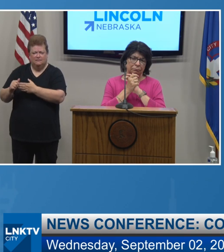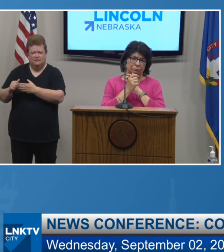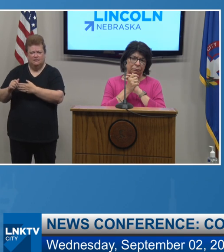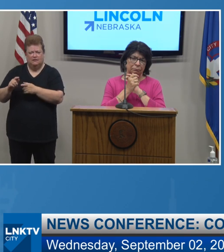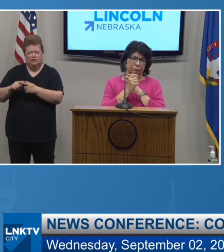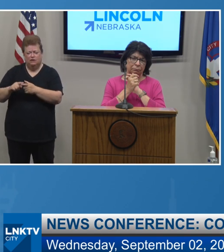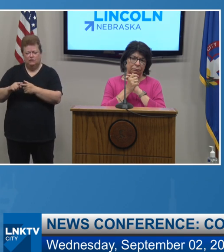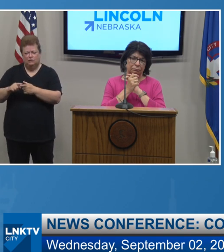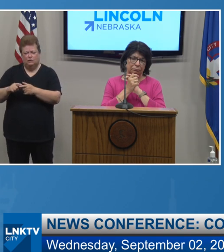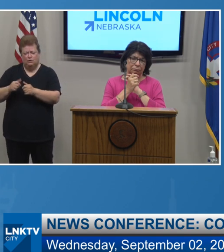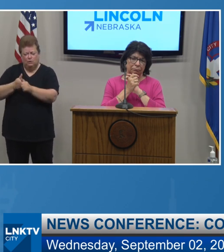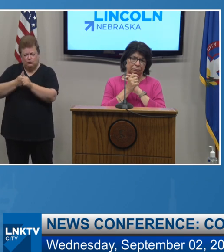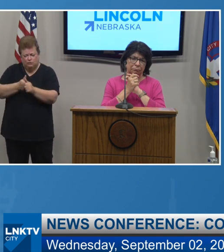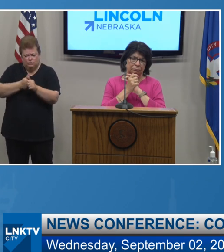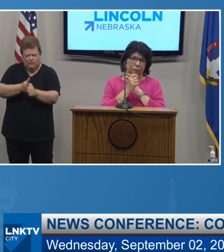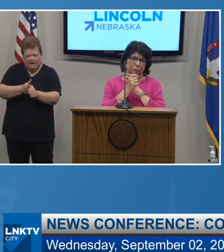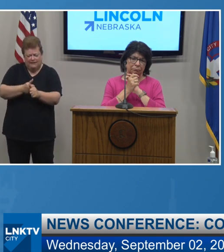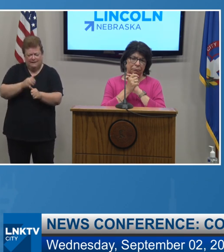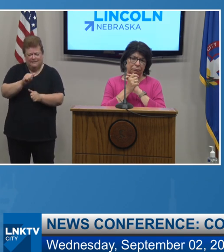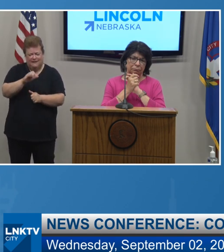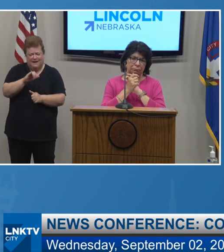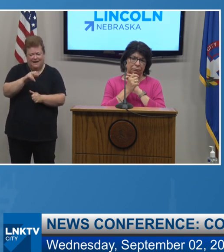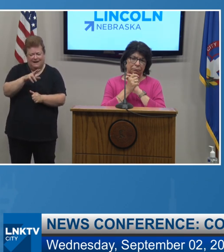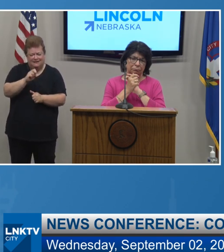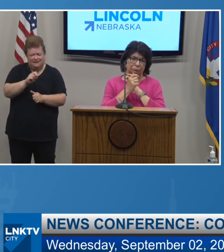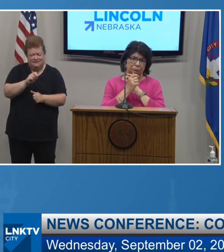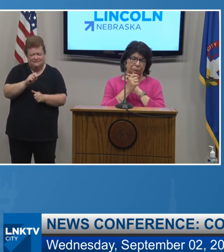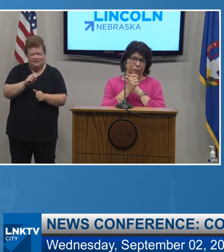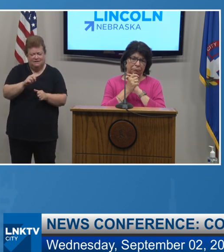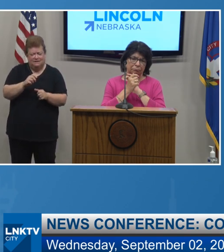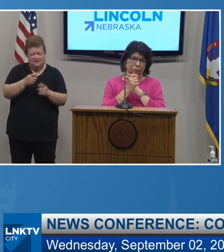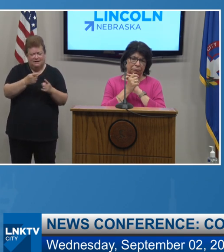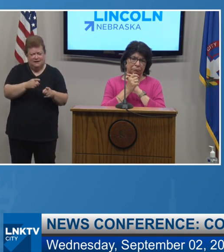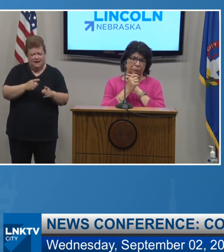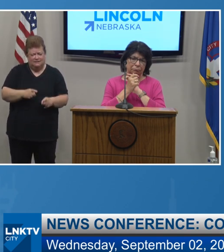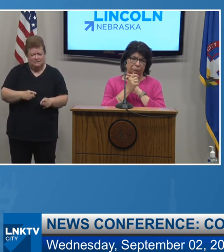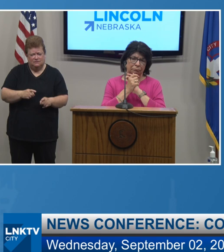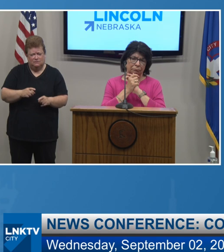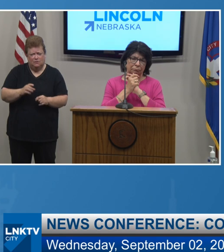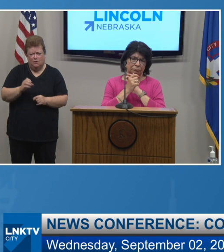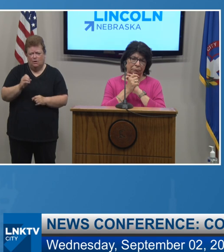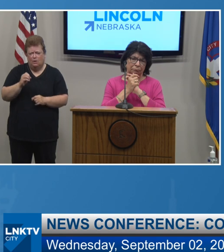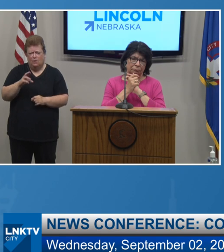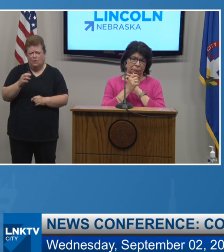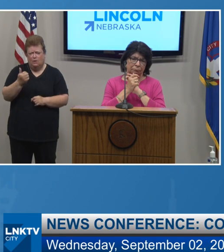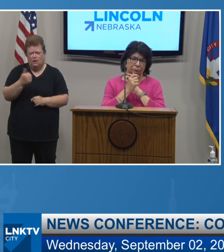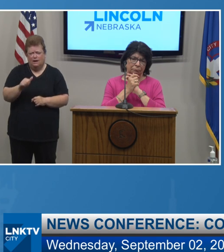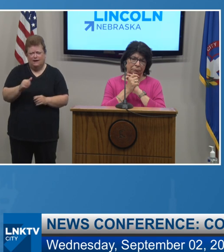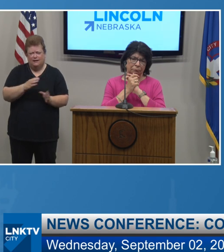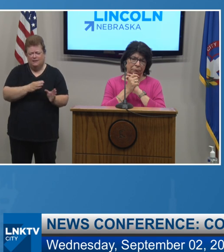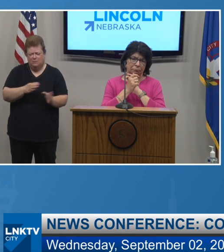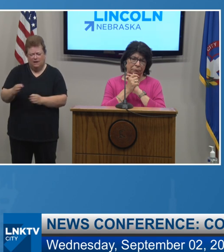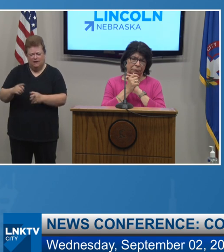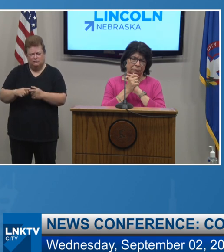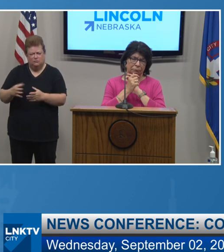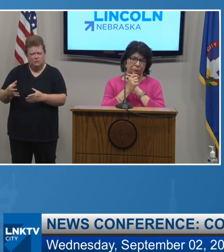active cases versus the overall total? And or is there any plans to include that